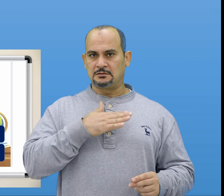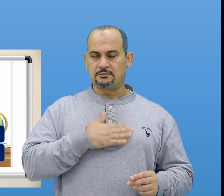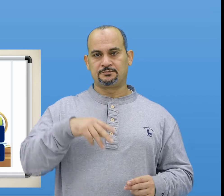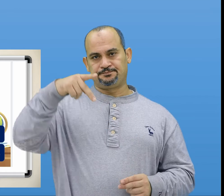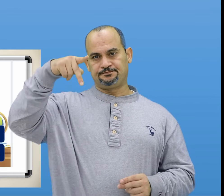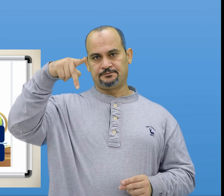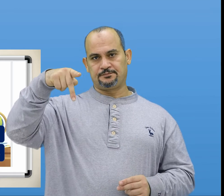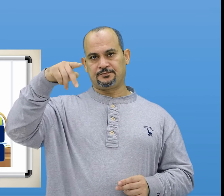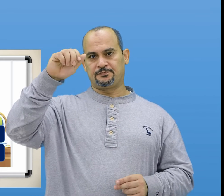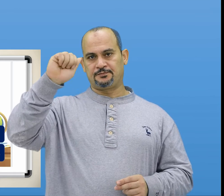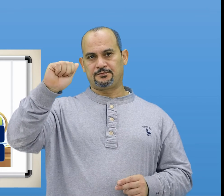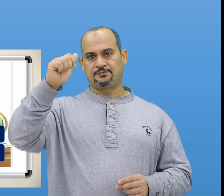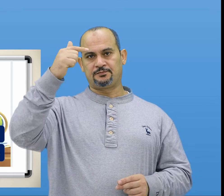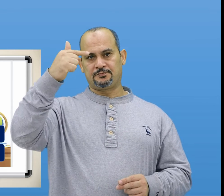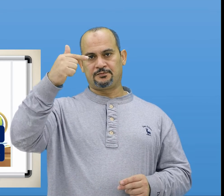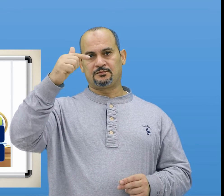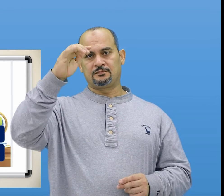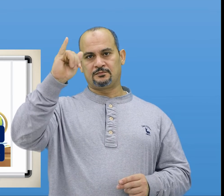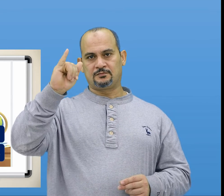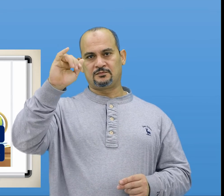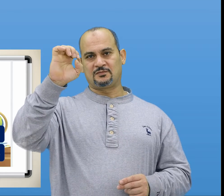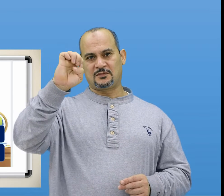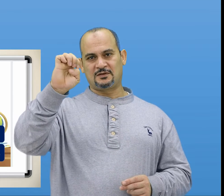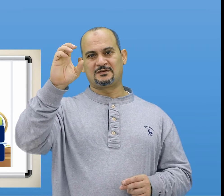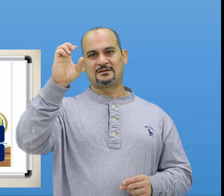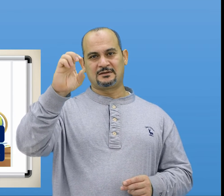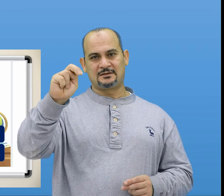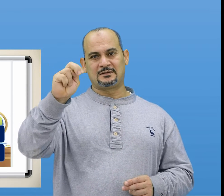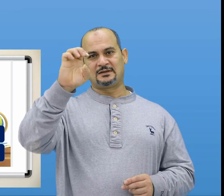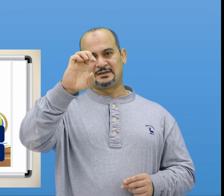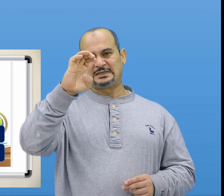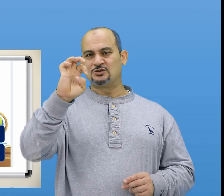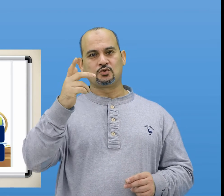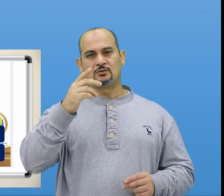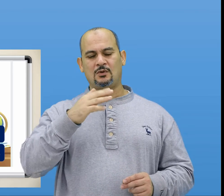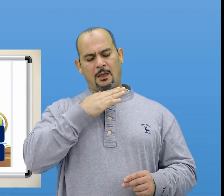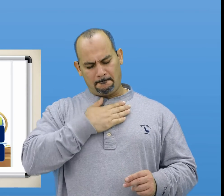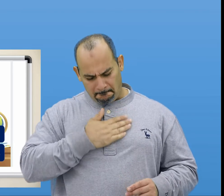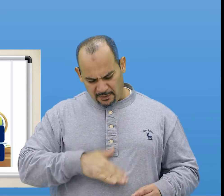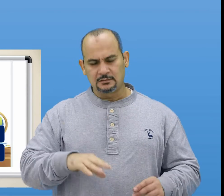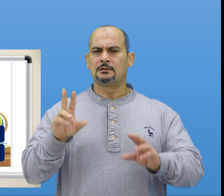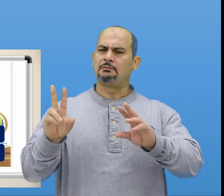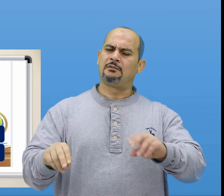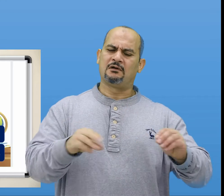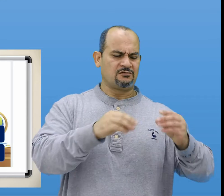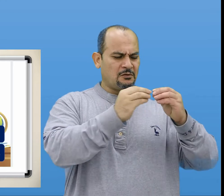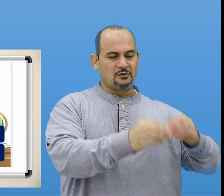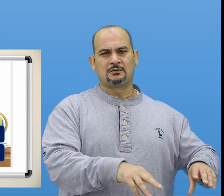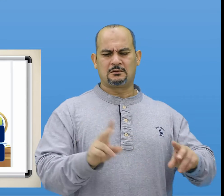is well-earned. For example, he has a well-deserved reputation as a